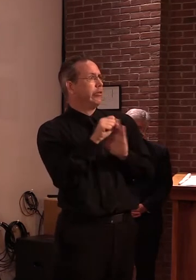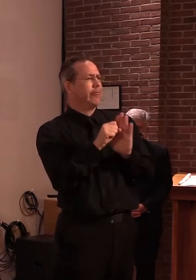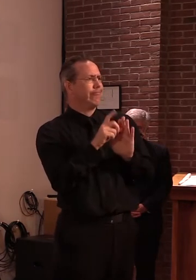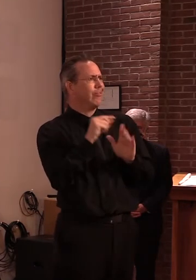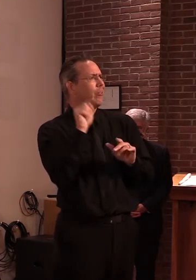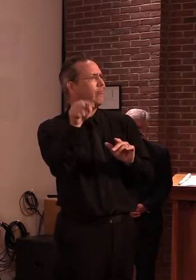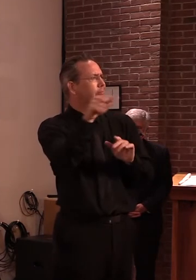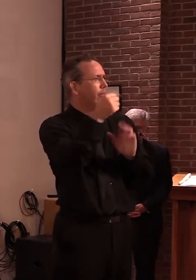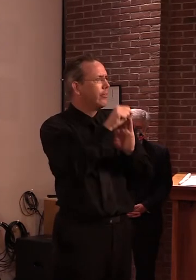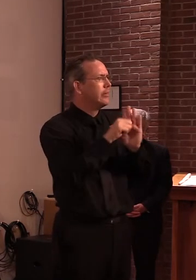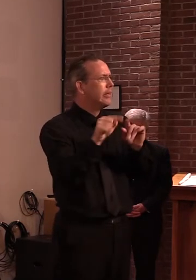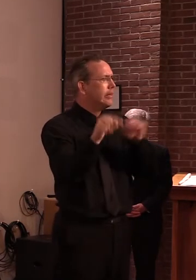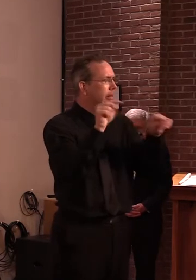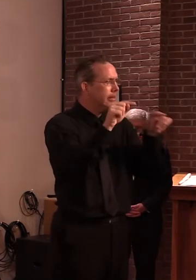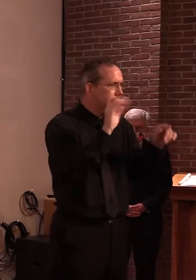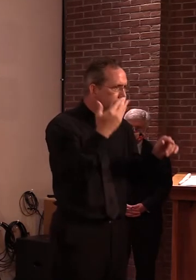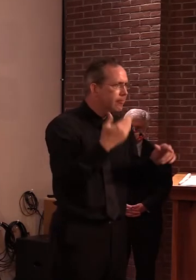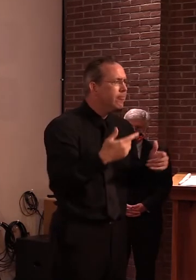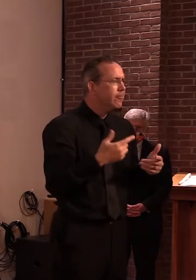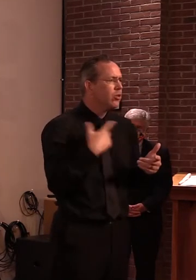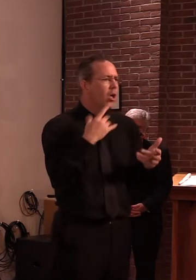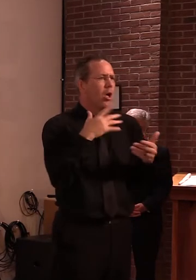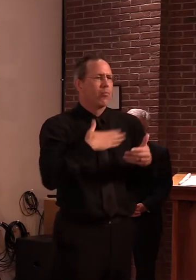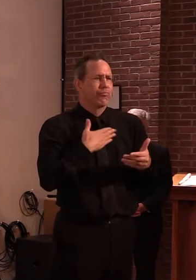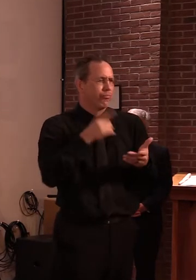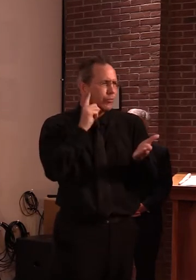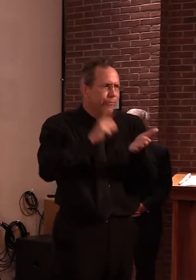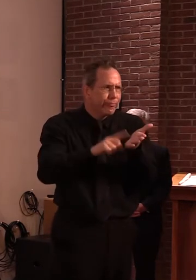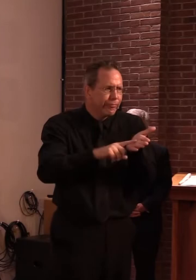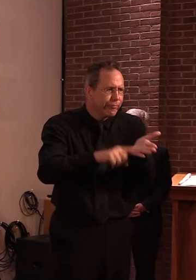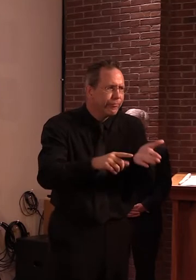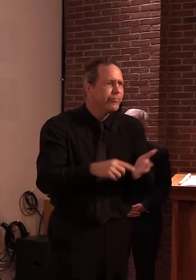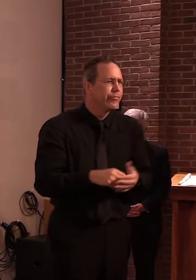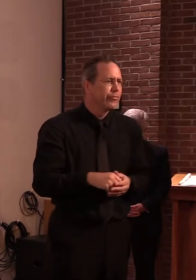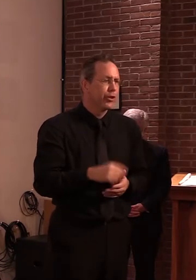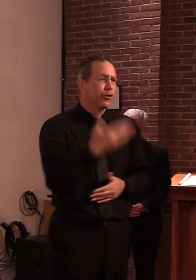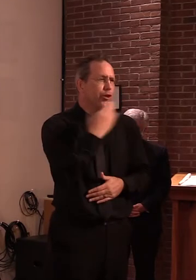happy to look into it, but I just don't know, have all the details at this point, but they're great questions.